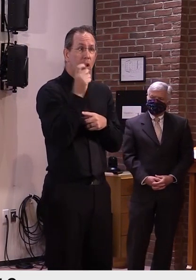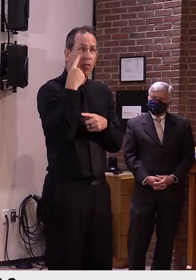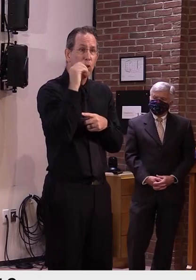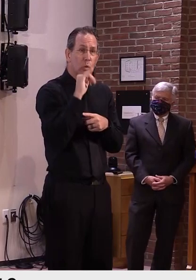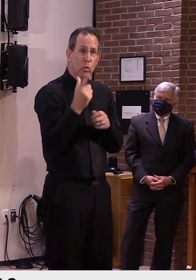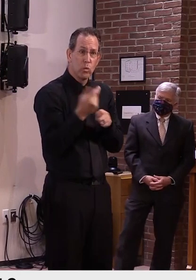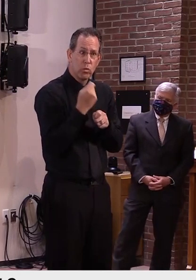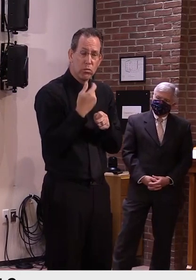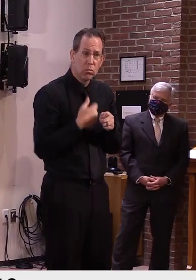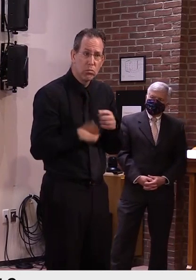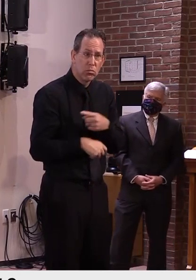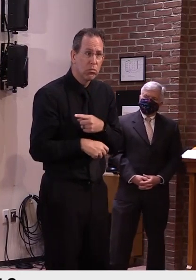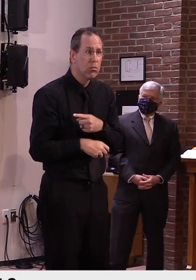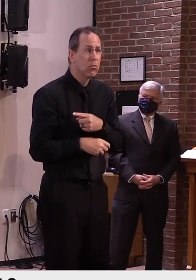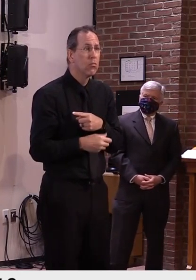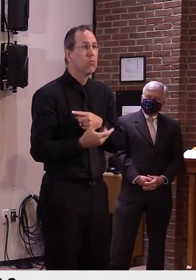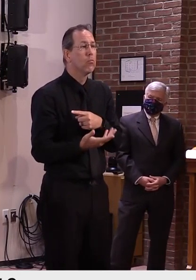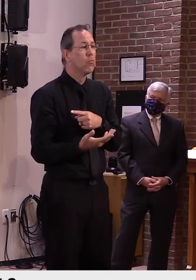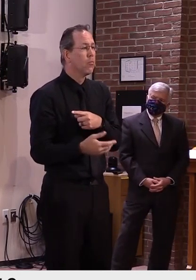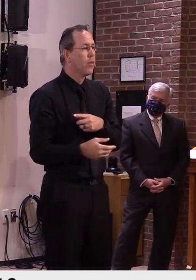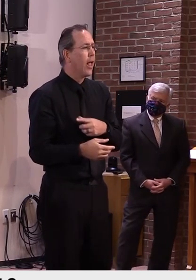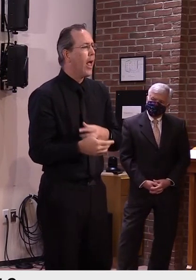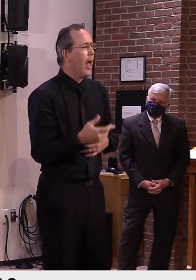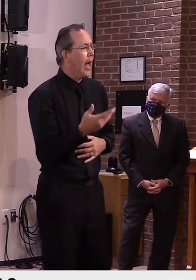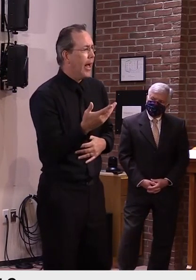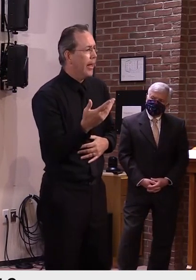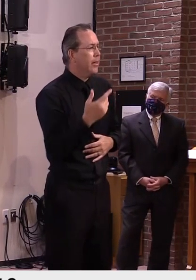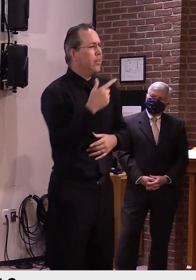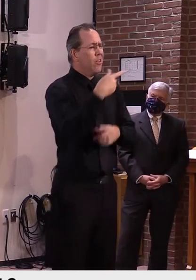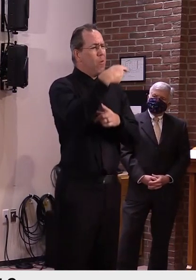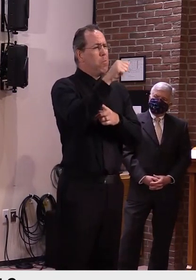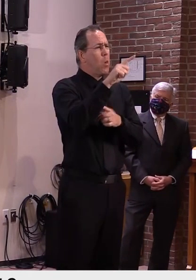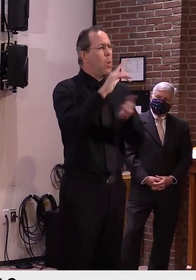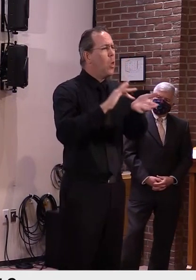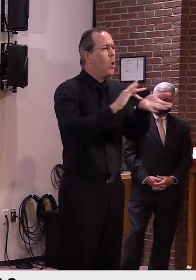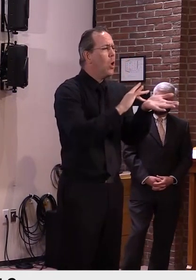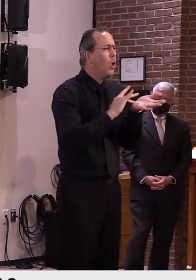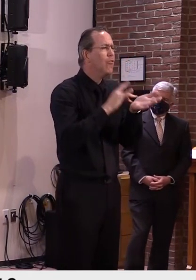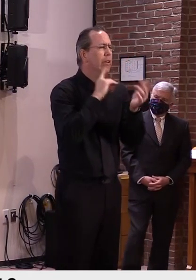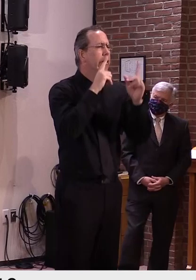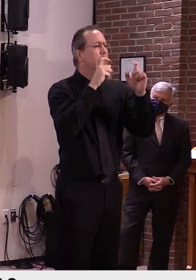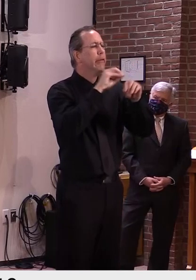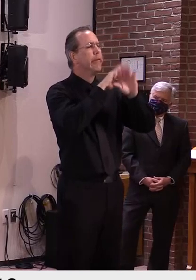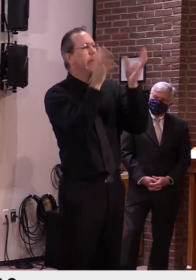in time. Politics is fickle, as you know. You've covered it for a long time.